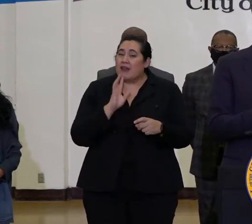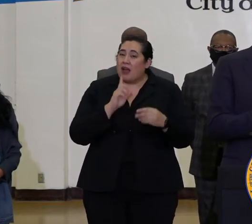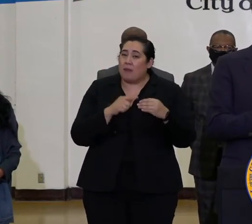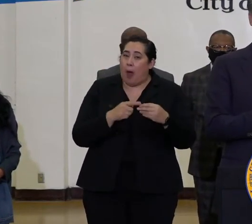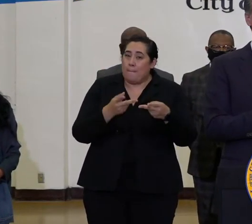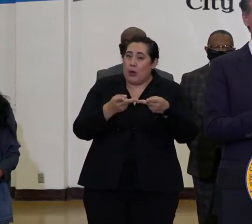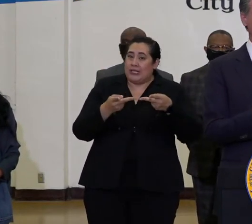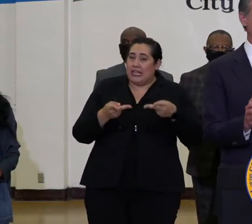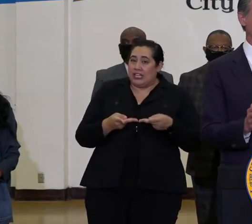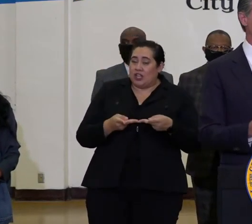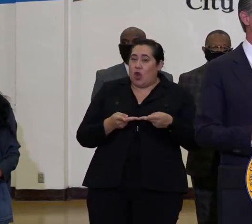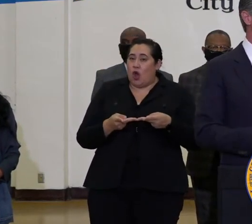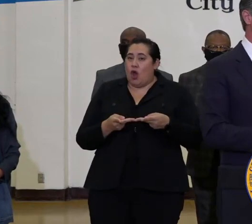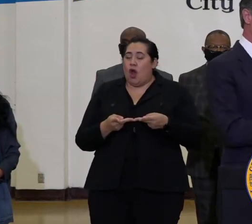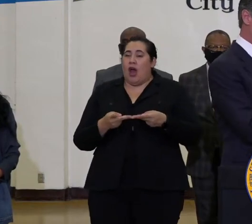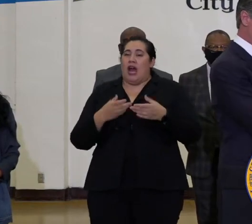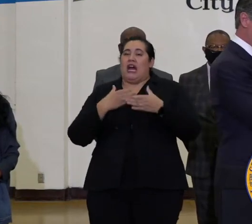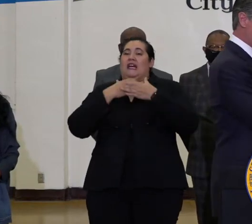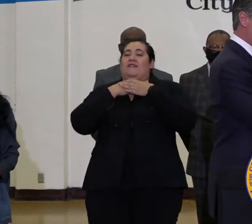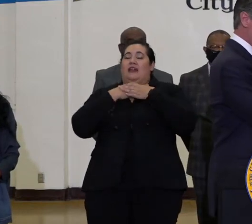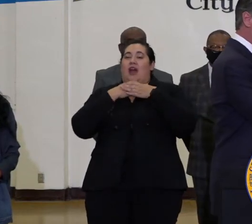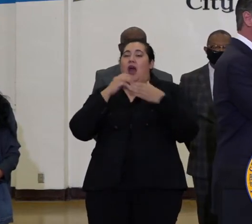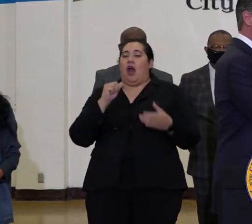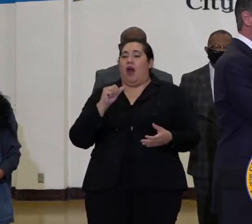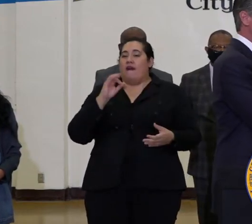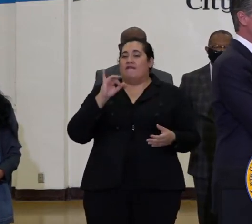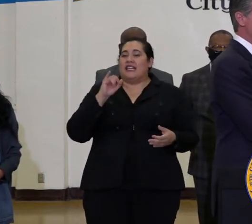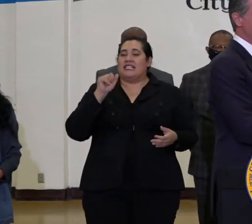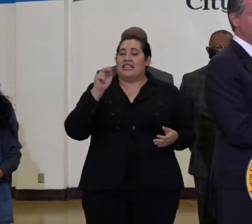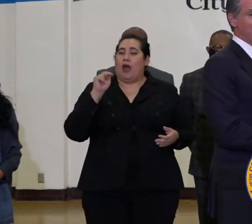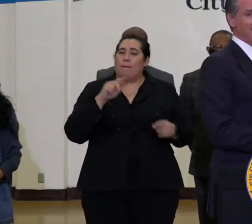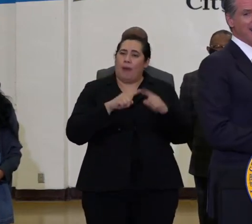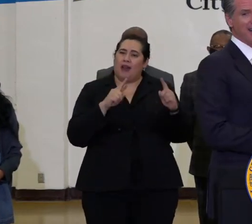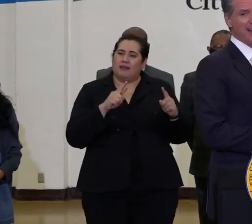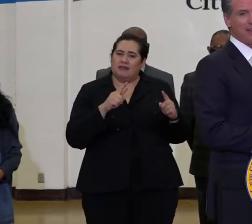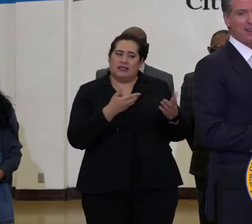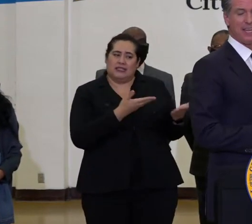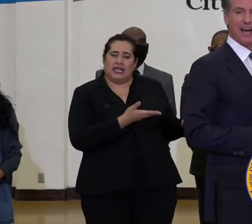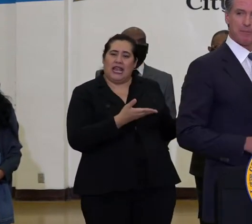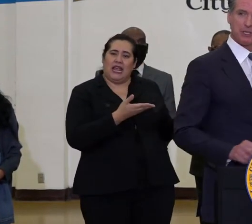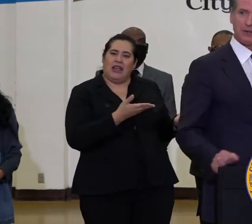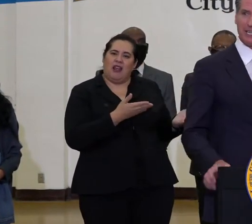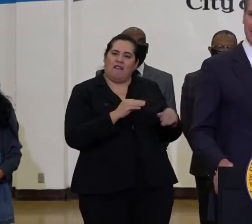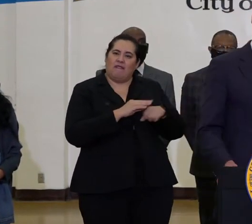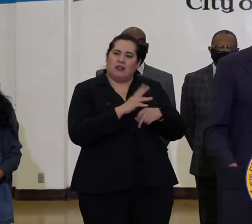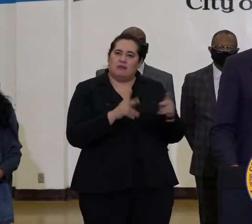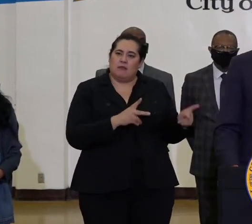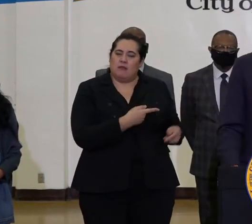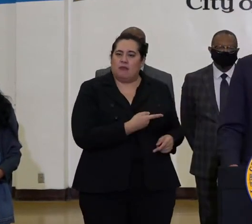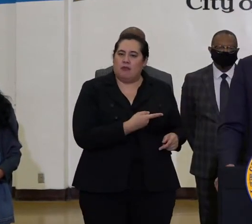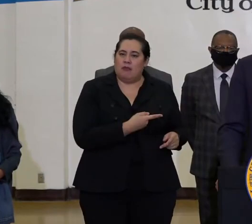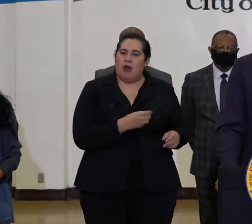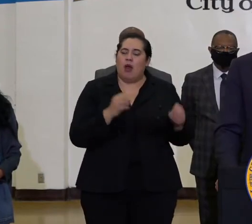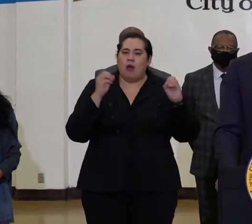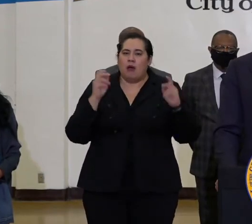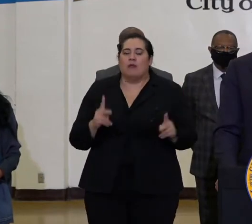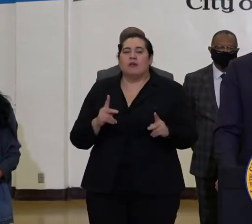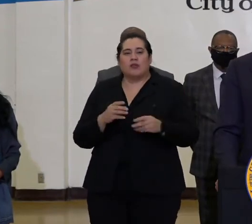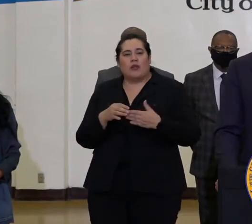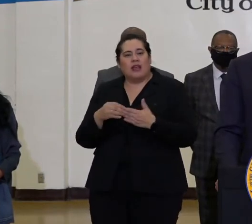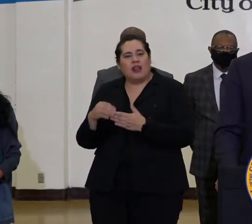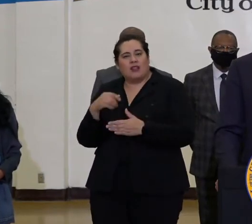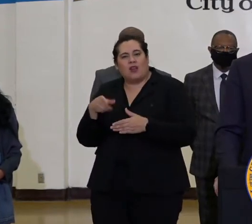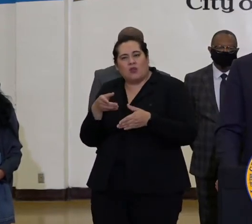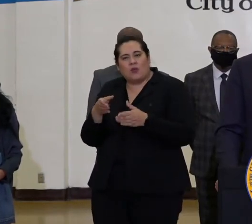about positional asphyxia, but it's very personal. The opportunity to lead in those spaces